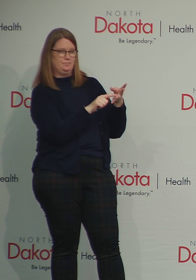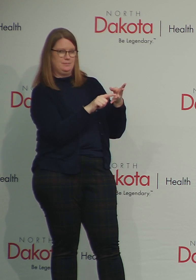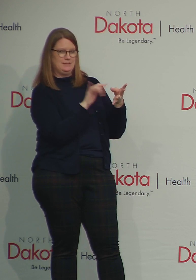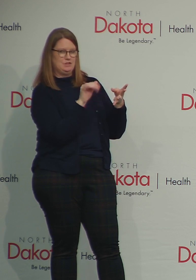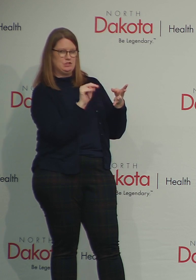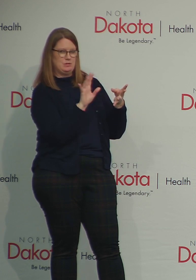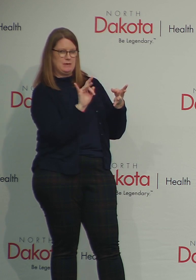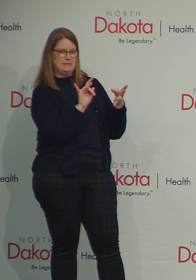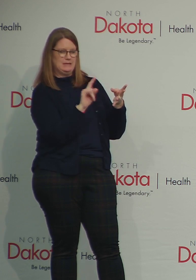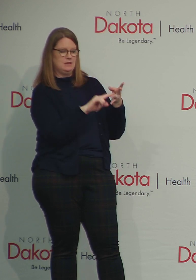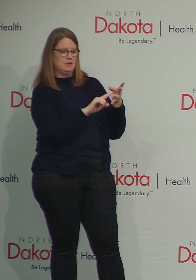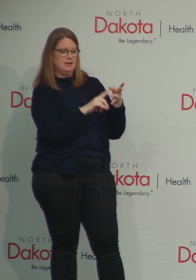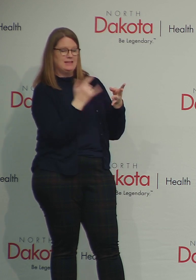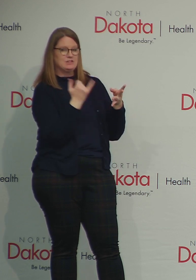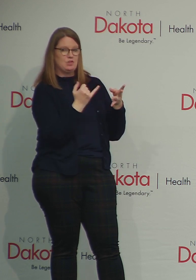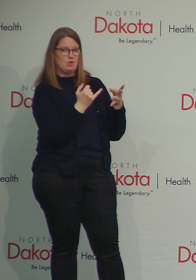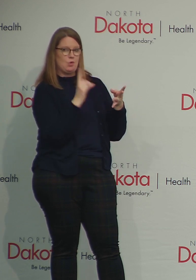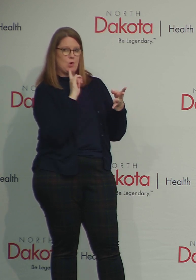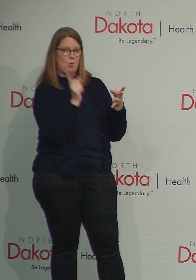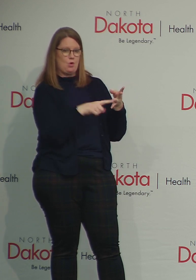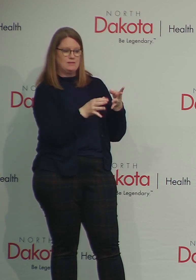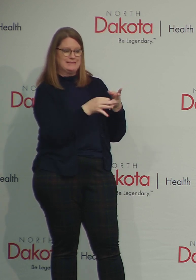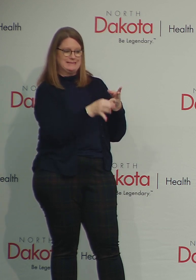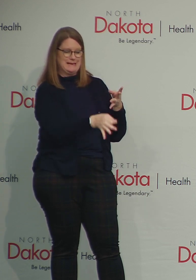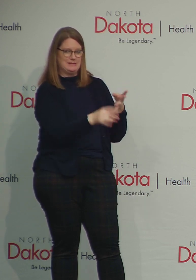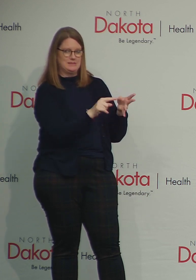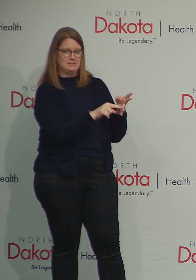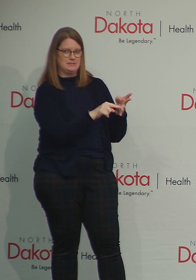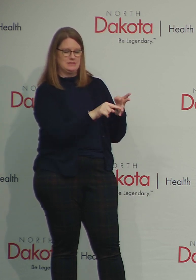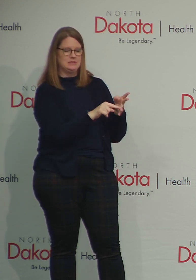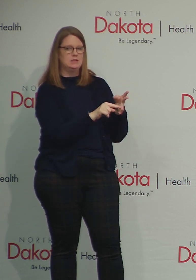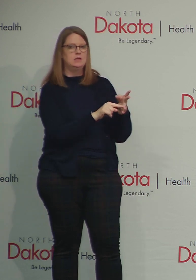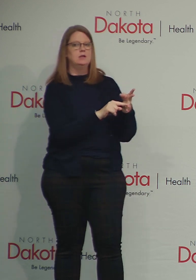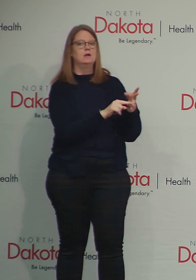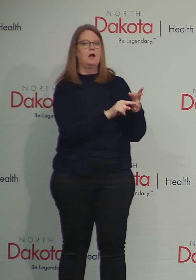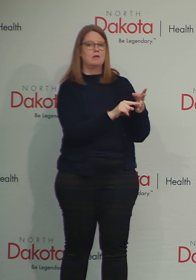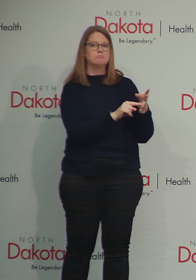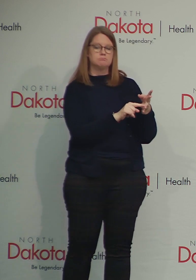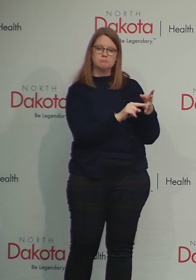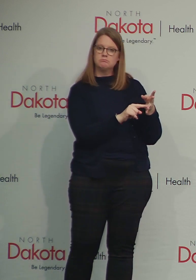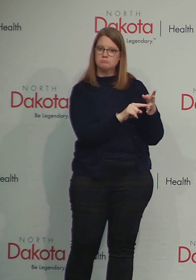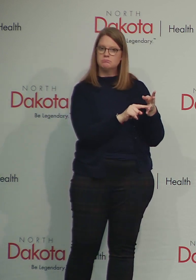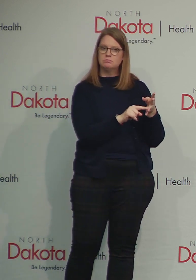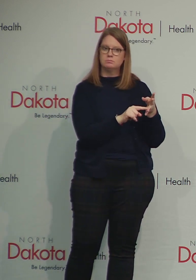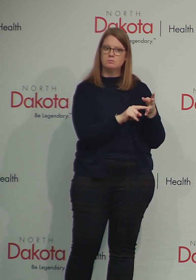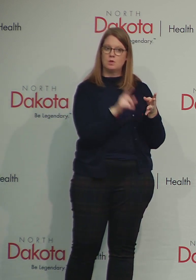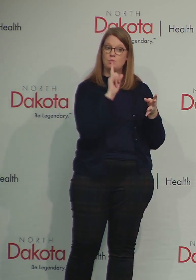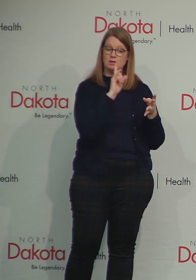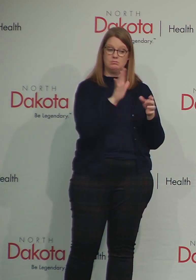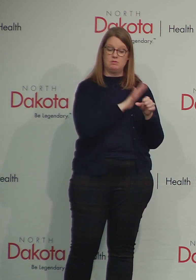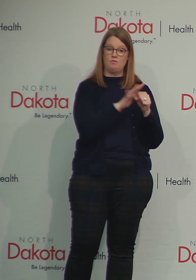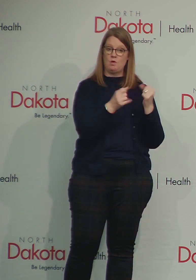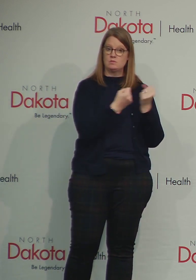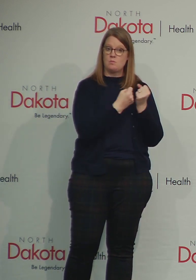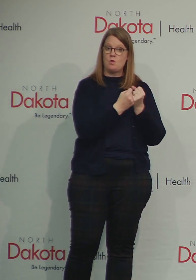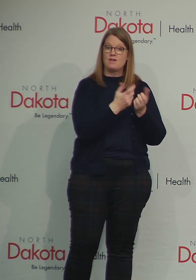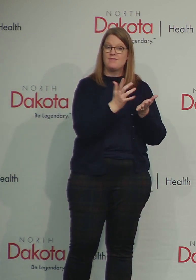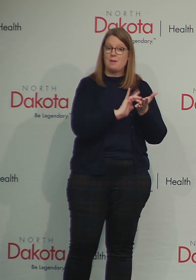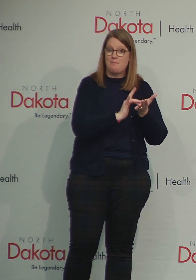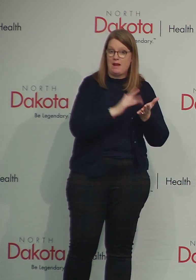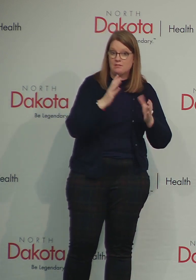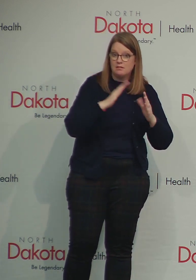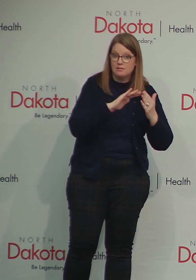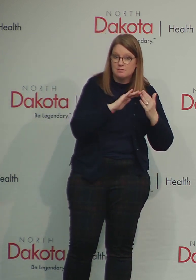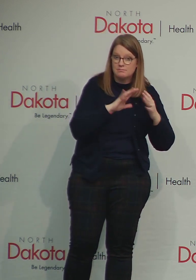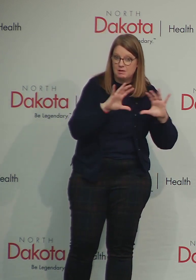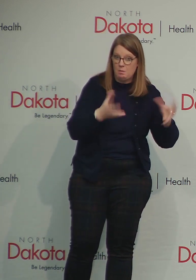in the current orders, extends the longest. And certainly we do that with the full support of our medical community.